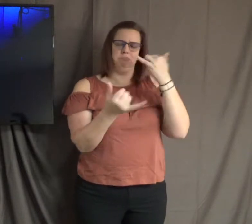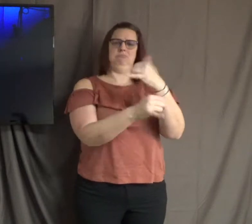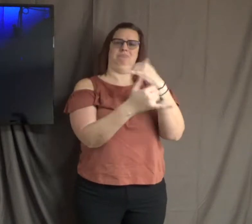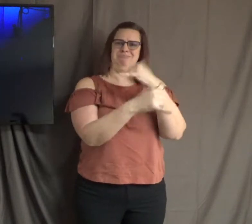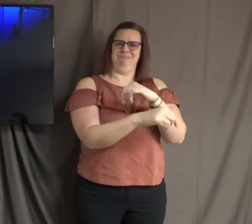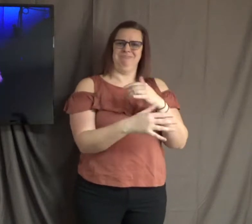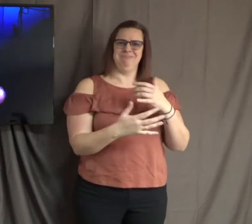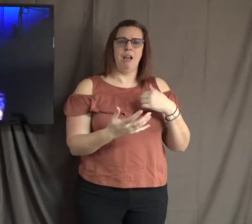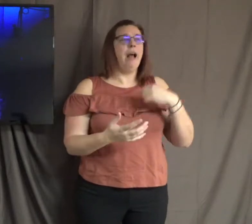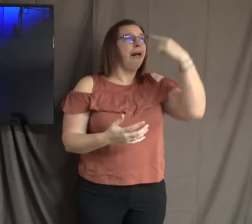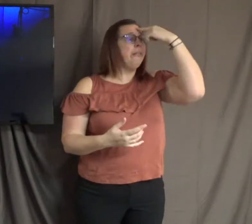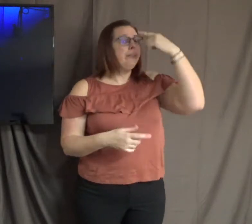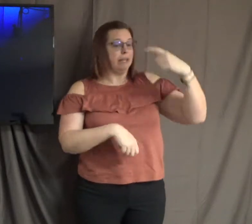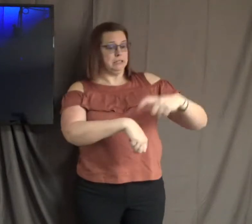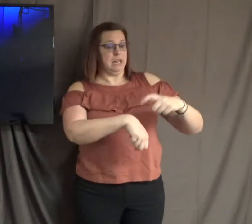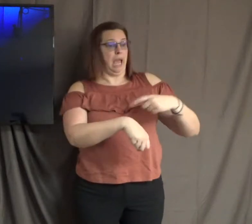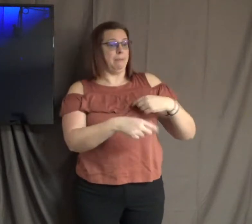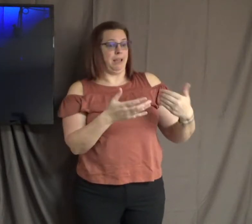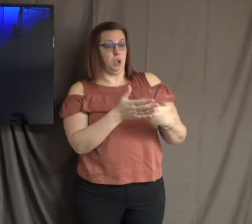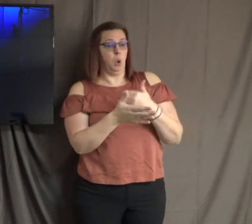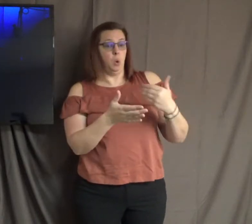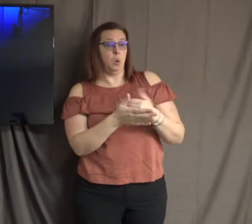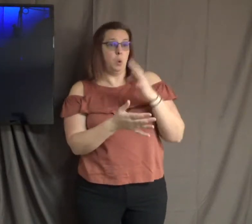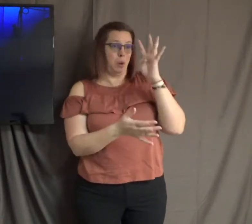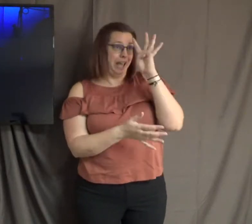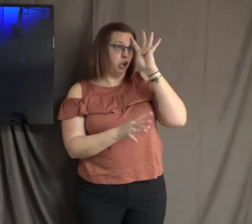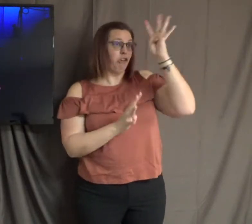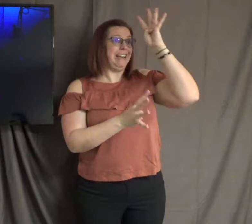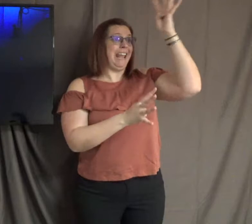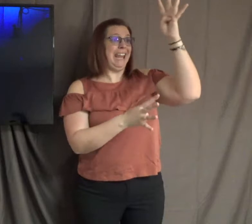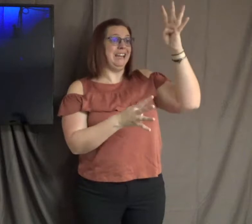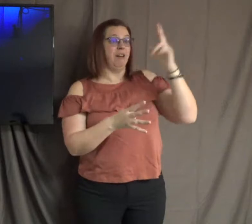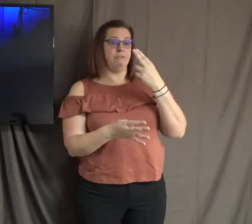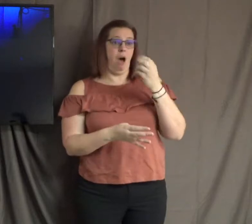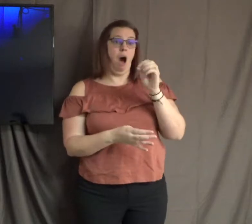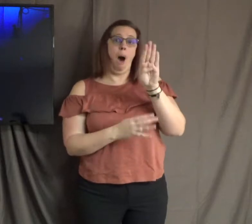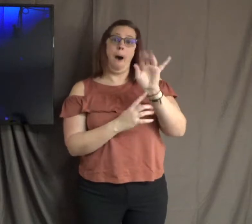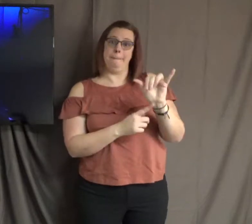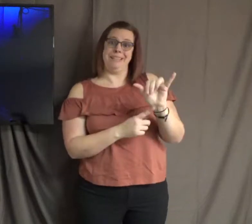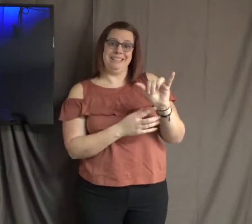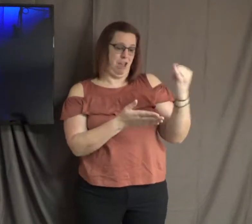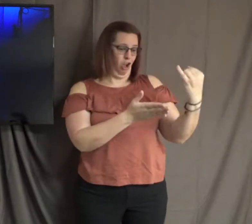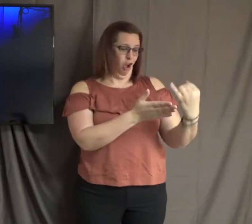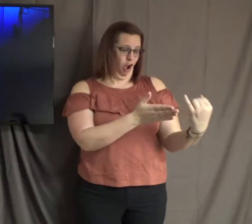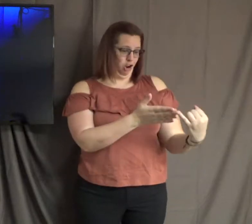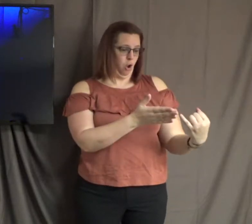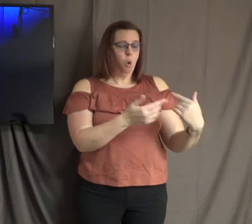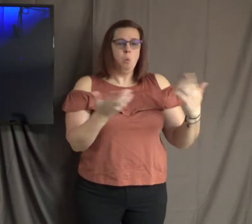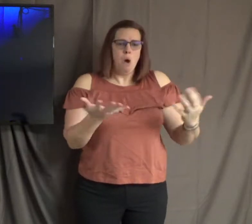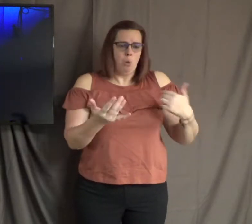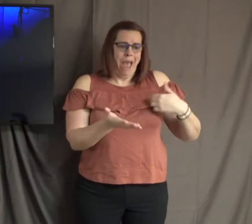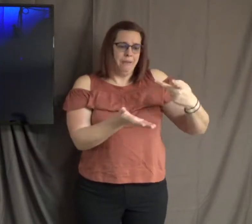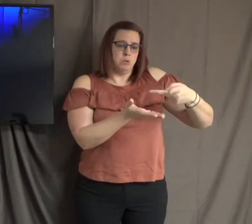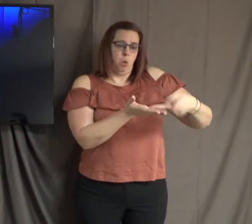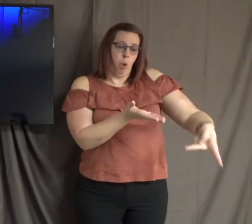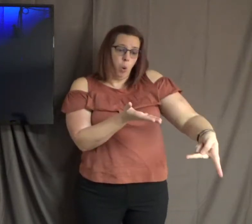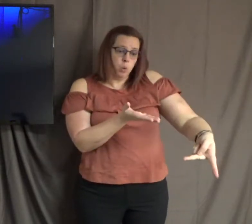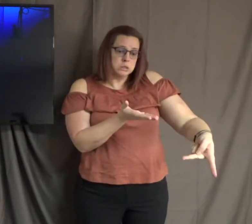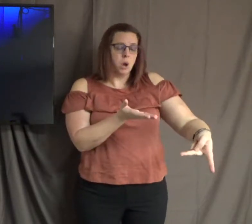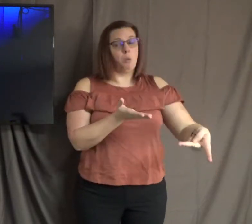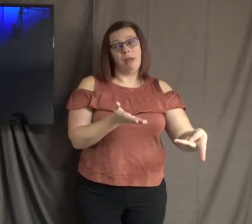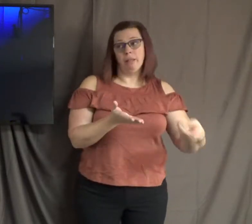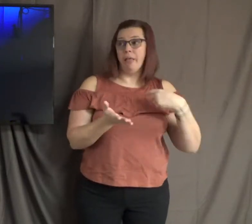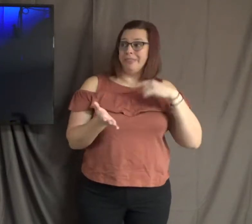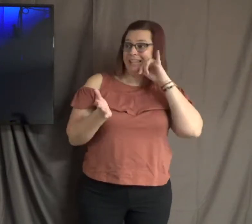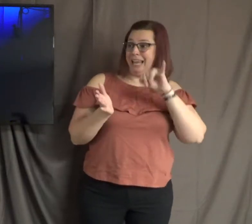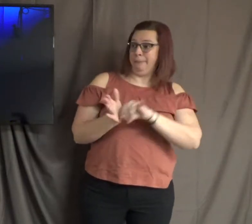that I try a new creative hobby, a new creative art project. What do I have to lose? Well, the image of myself as a perfect